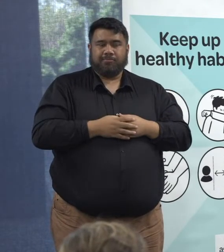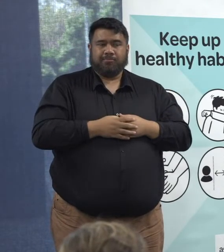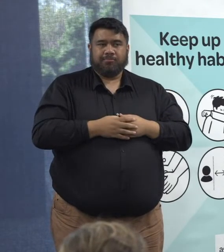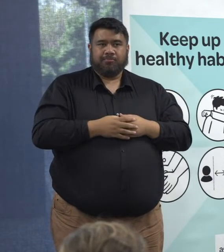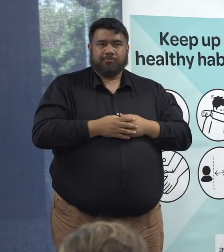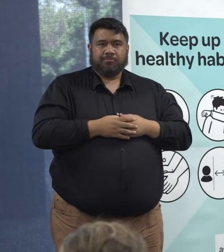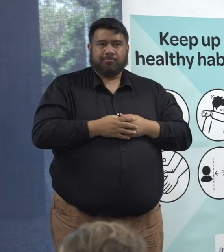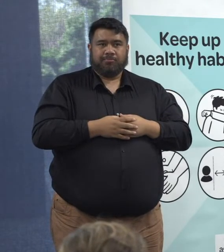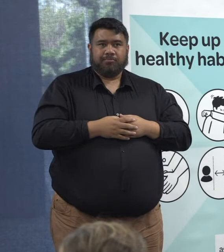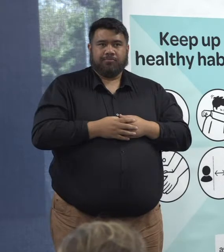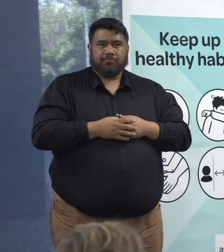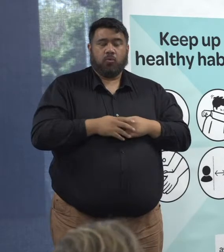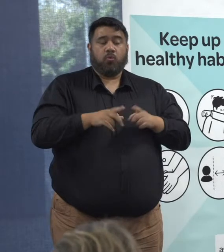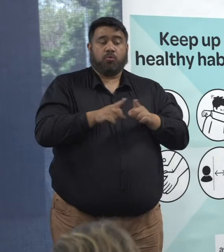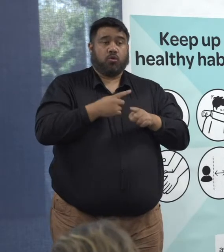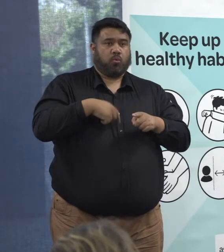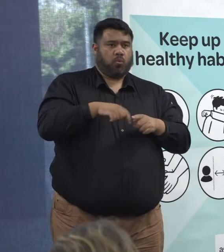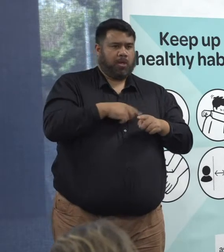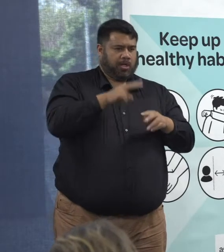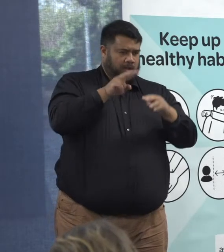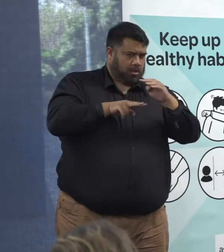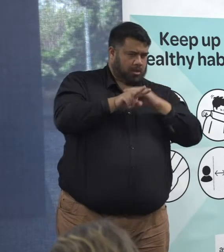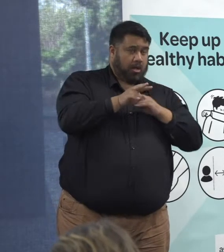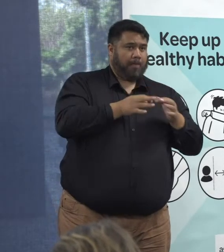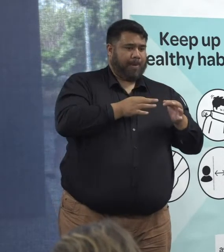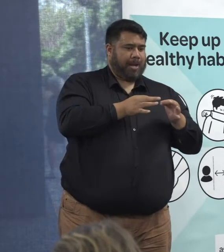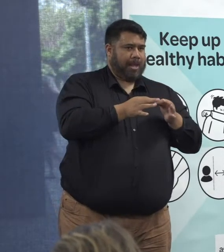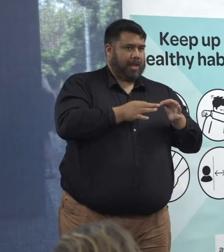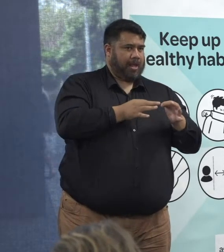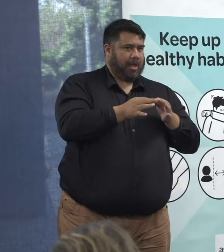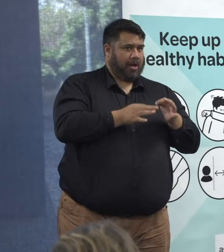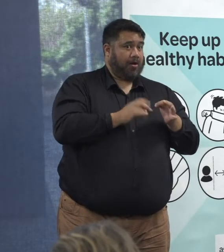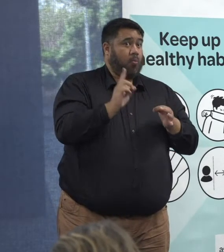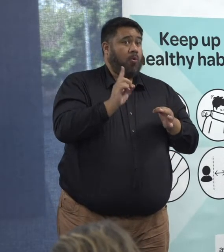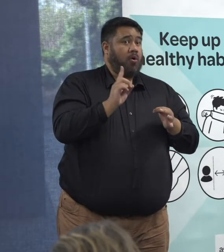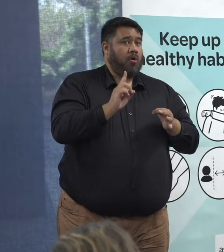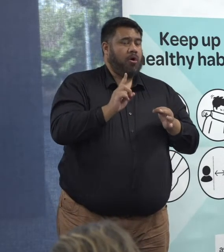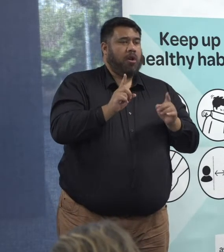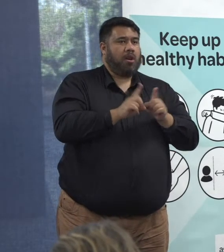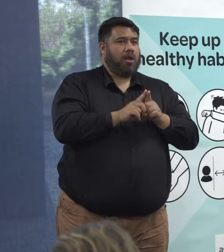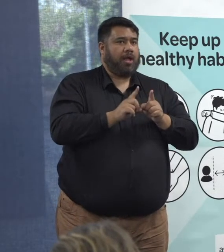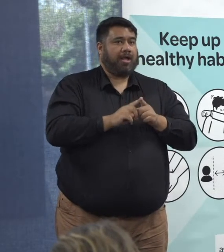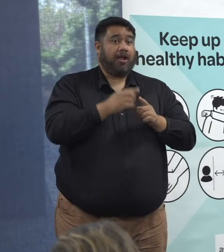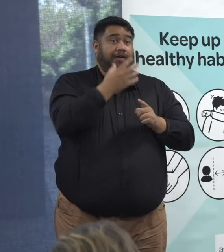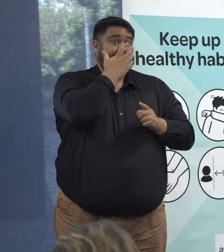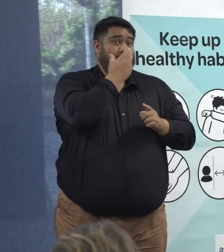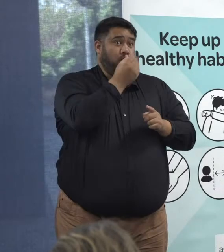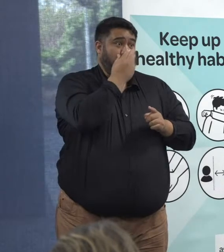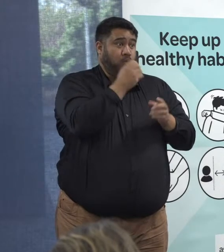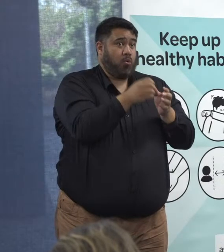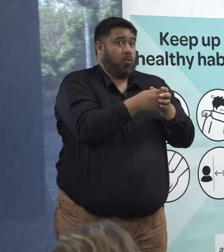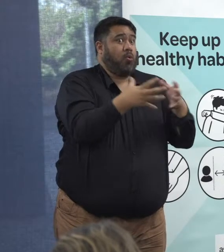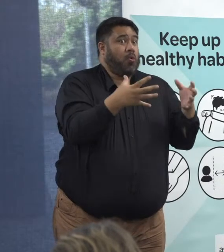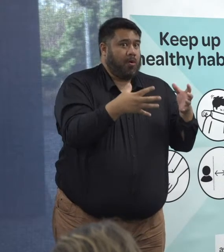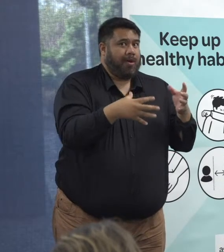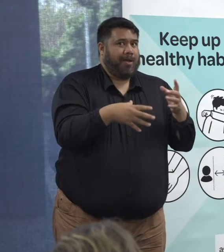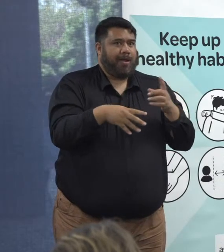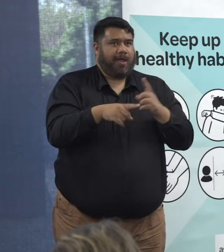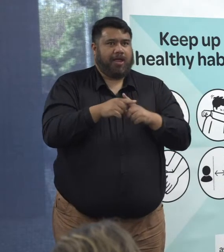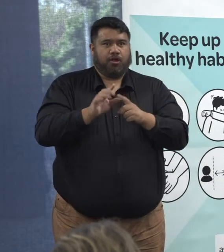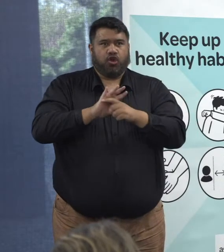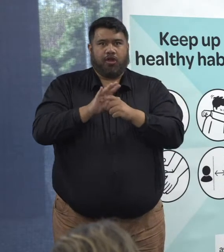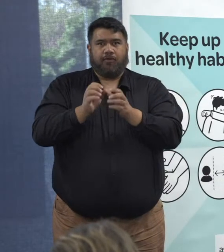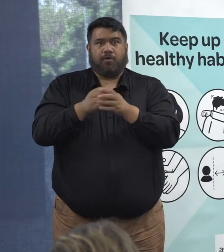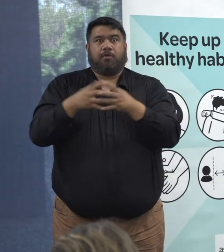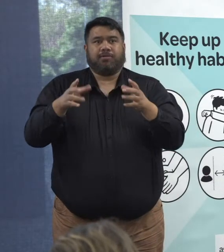been anticipating and are planning for concurrent infections with influenza. We're already finding some here,